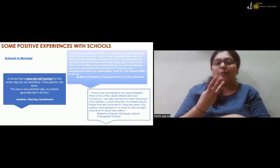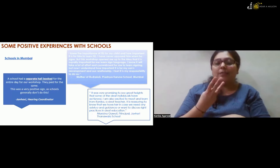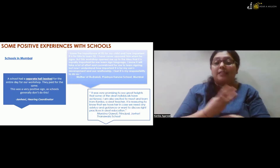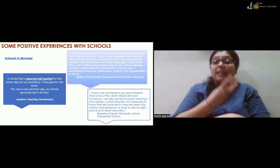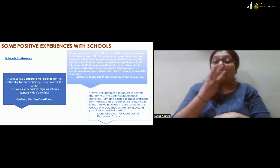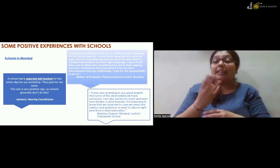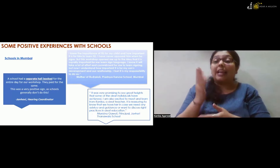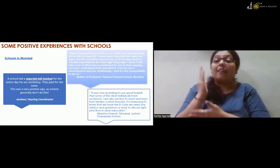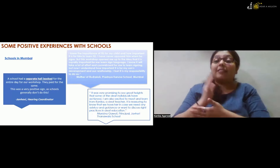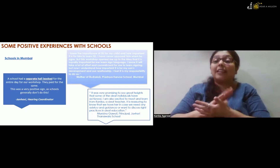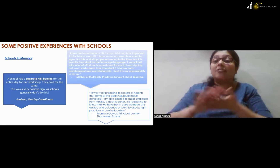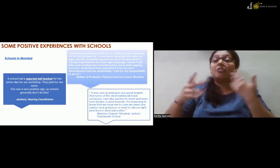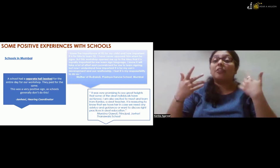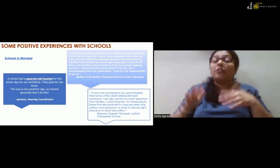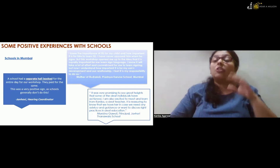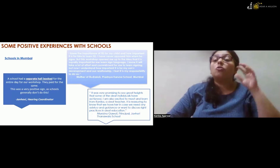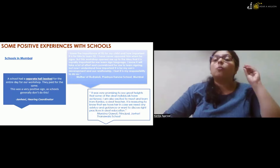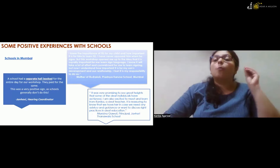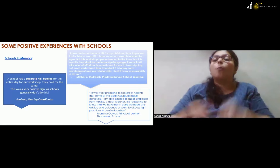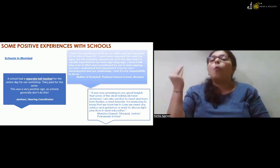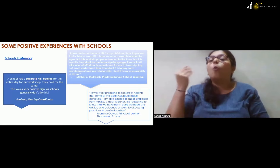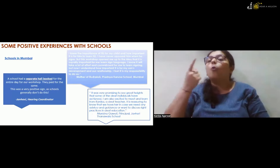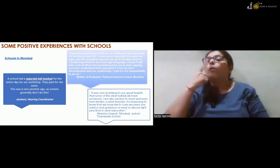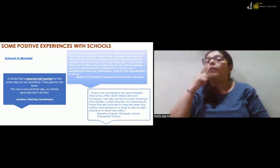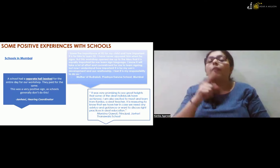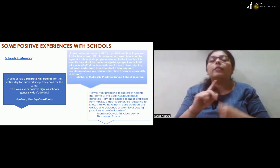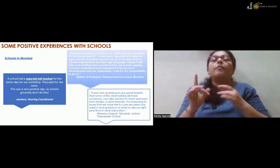the in-person workshop, it's a 3-hour workshop.